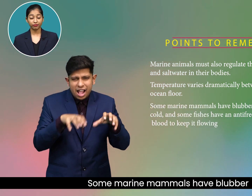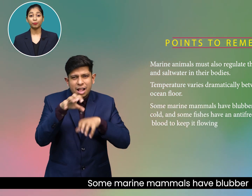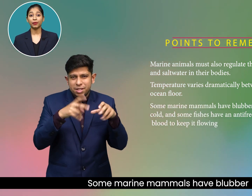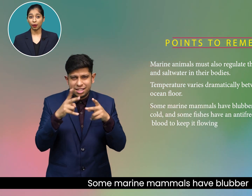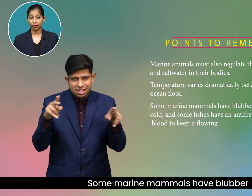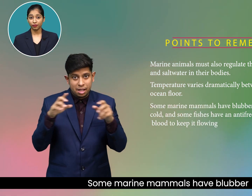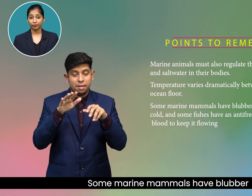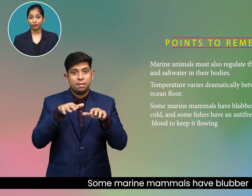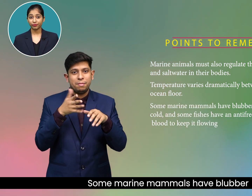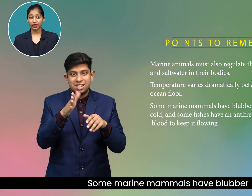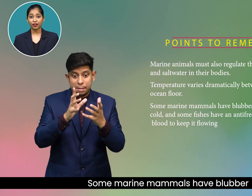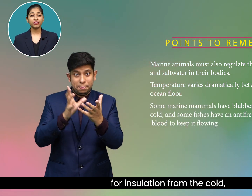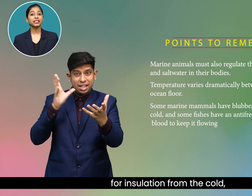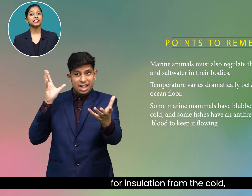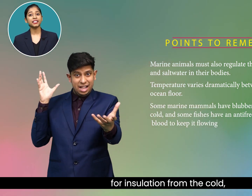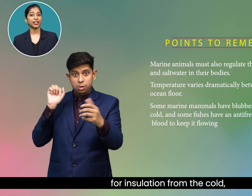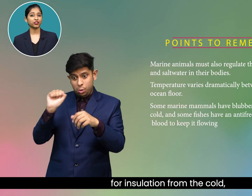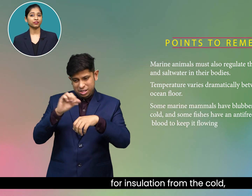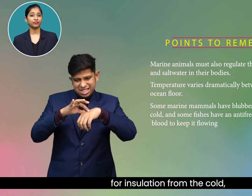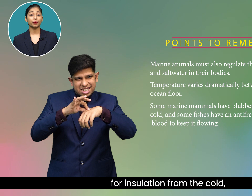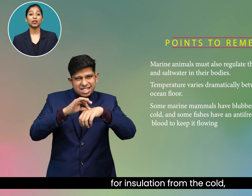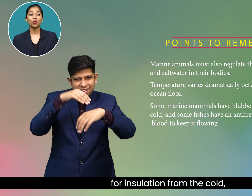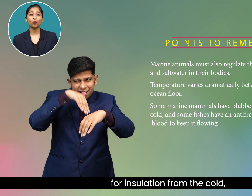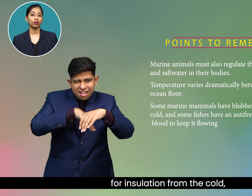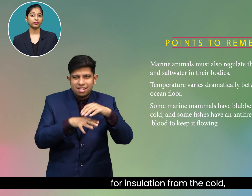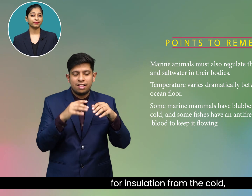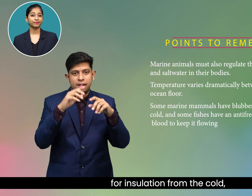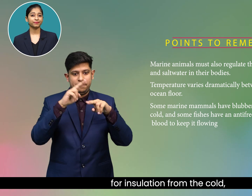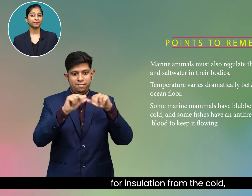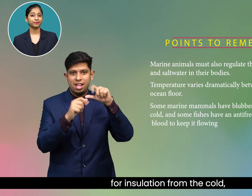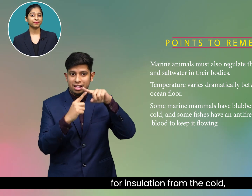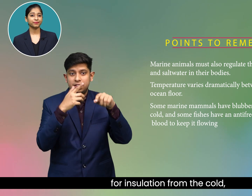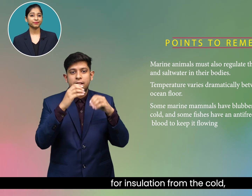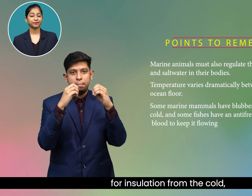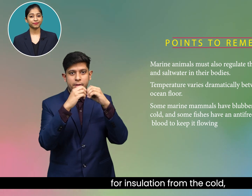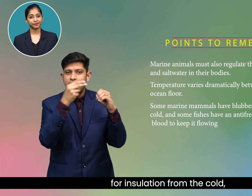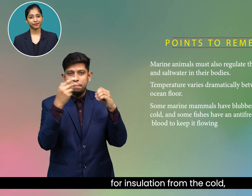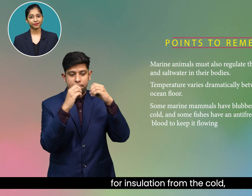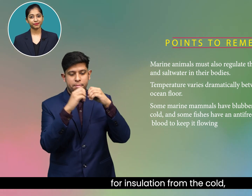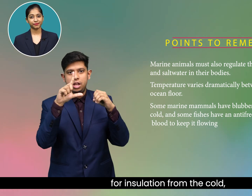have blubber for insulation from the cold.